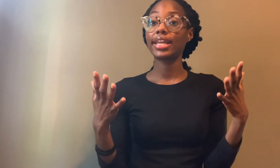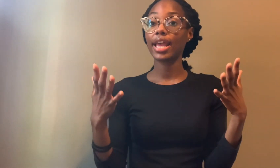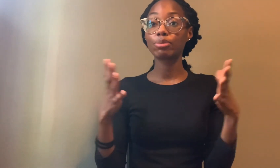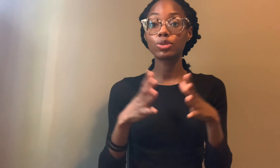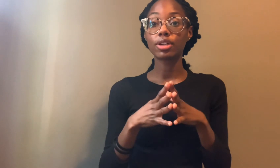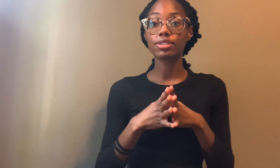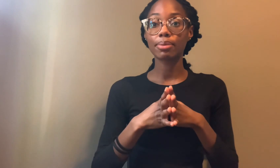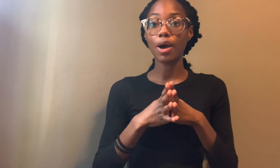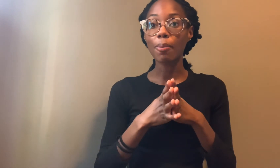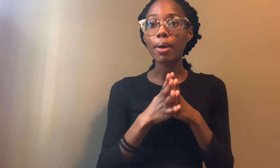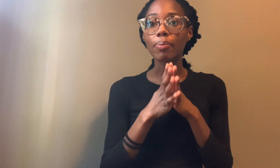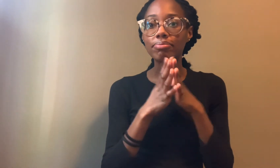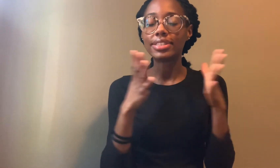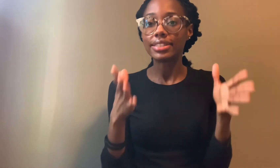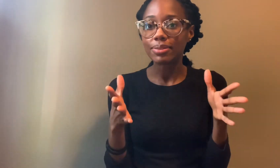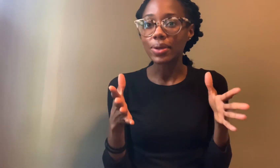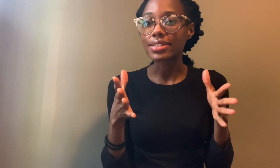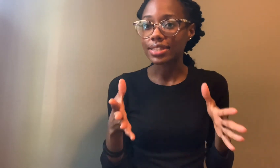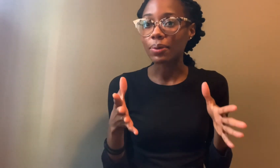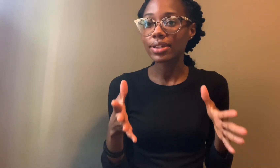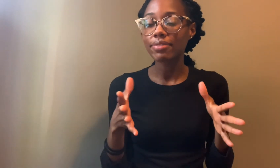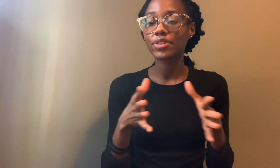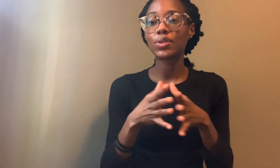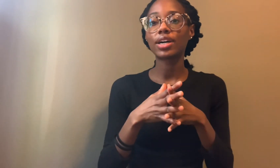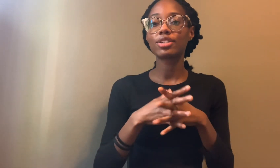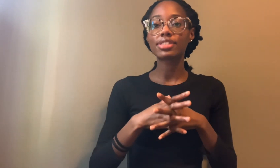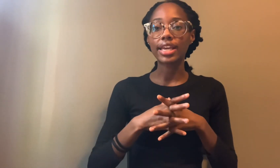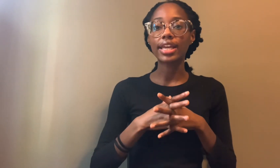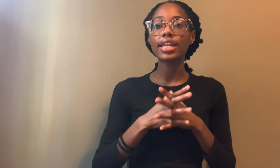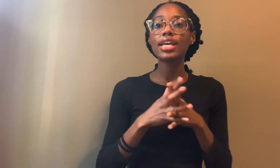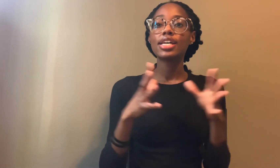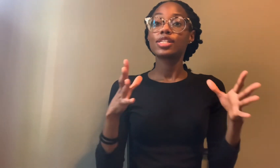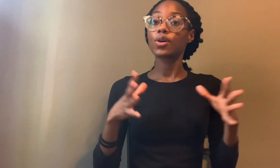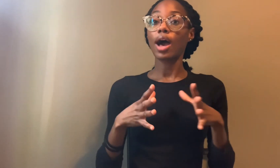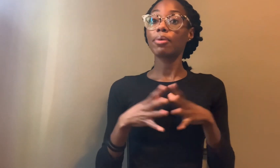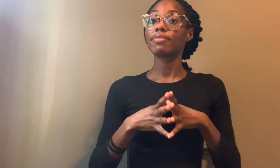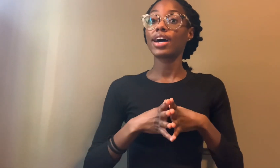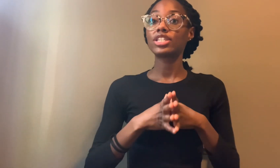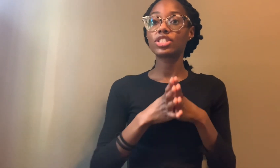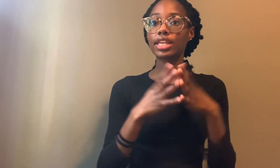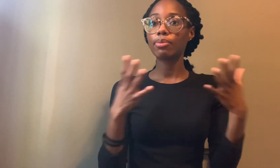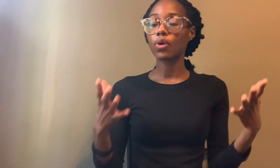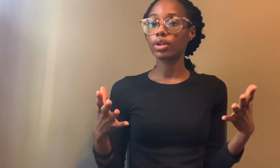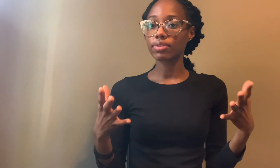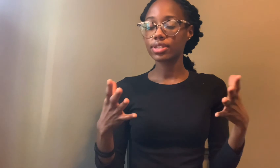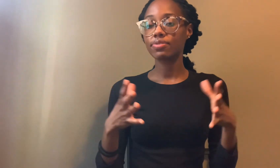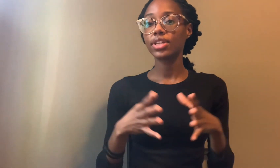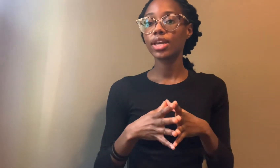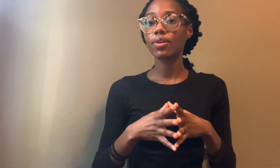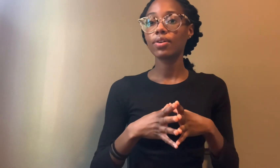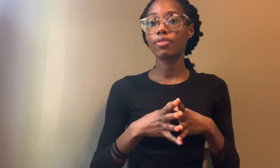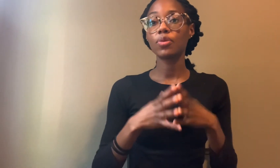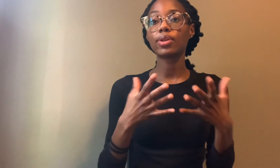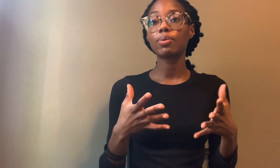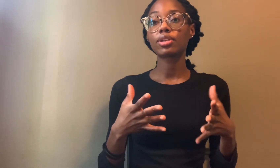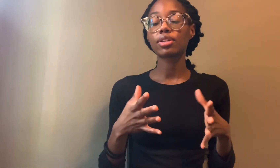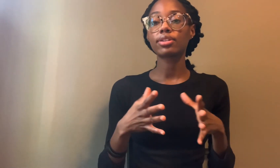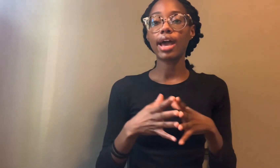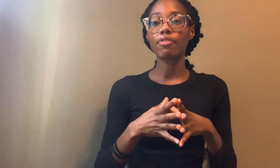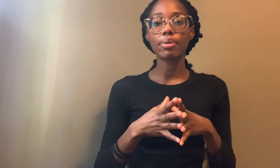helped you learn something. I hope I went slow enough for you to understand. So I would advise just keep going over this video if you really want to learn the alphabet. It's